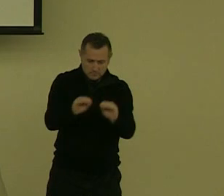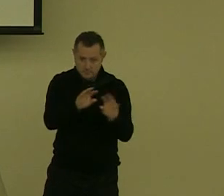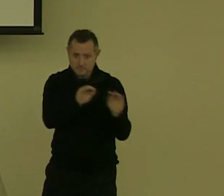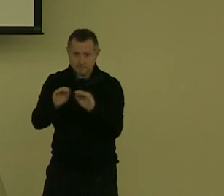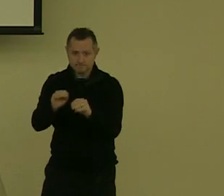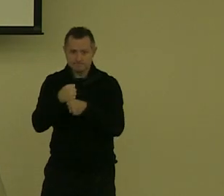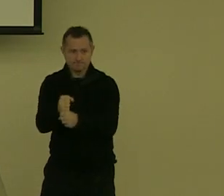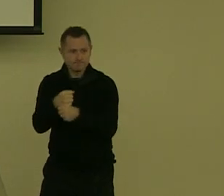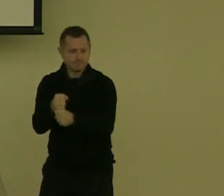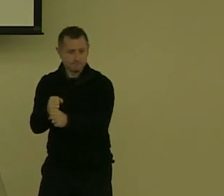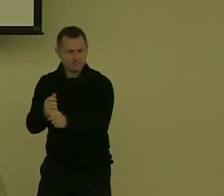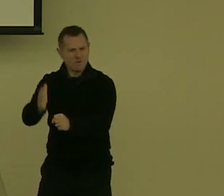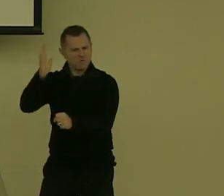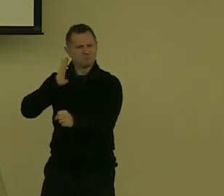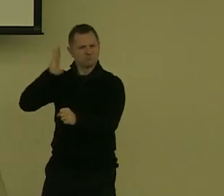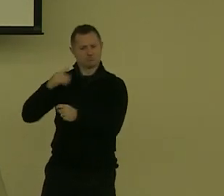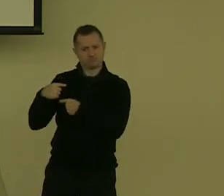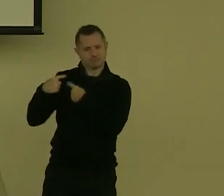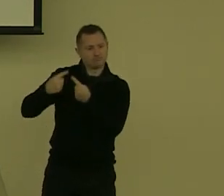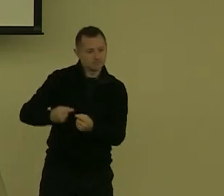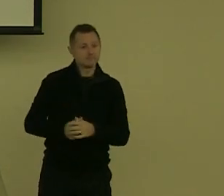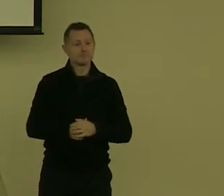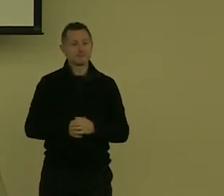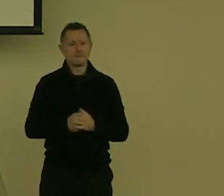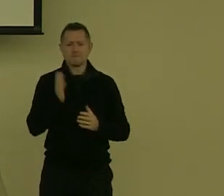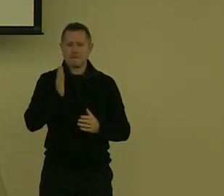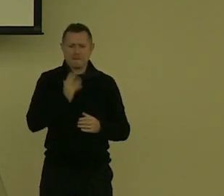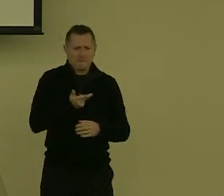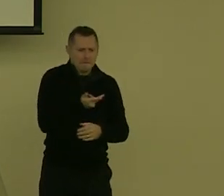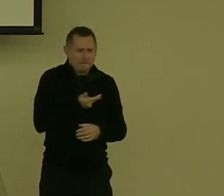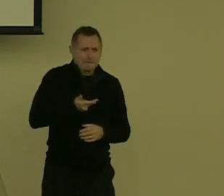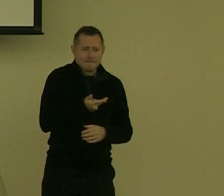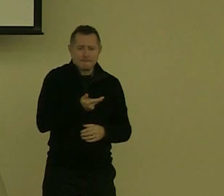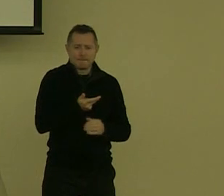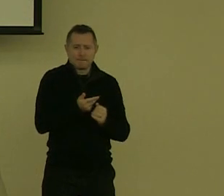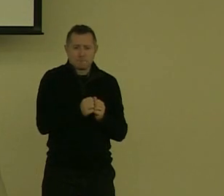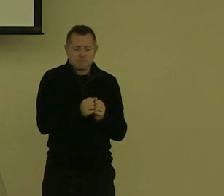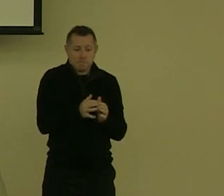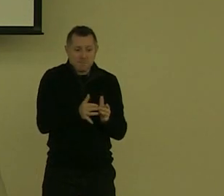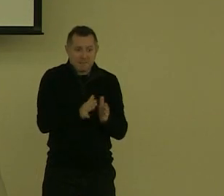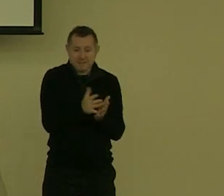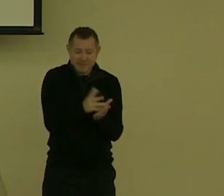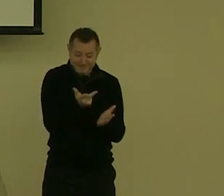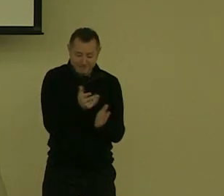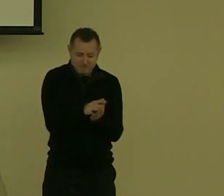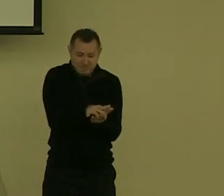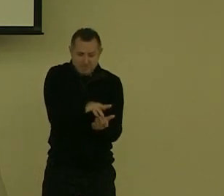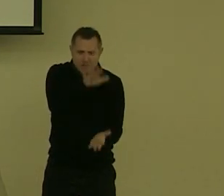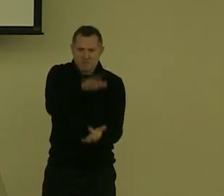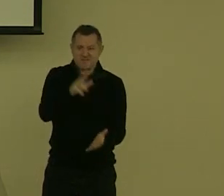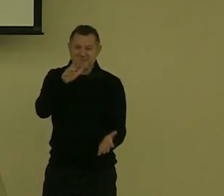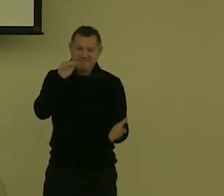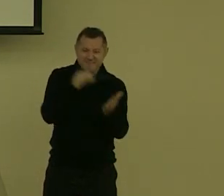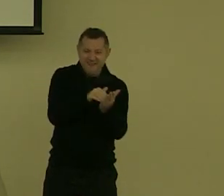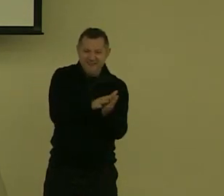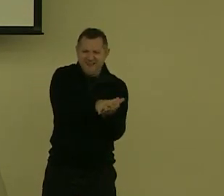in 2005. We now have roughly 11,000 titles in 15 languages that circulate. All of these circulate.